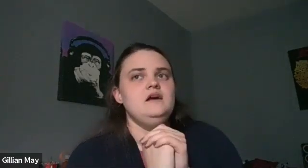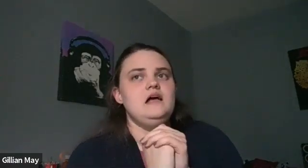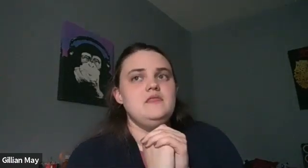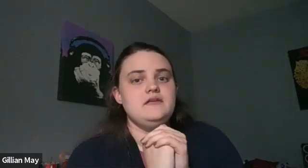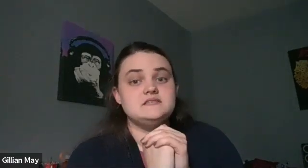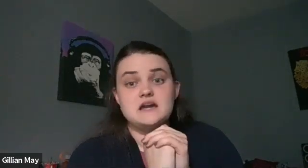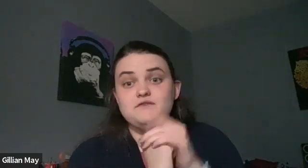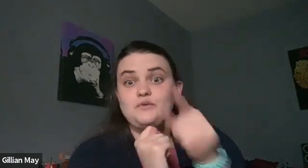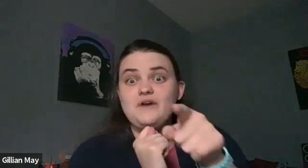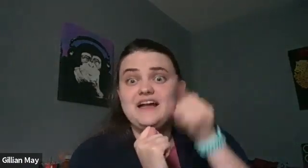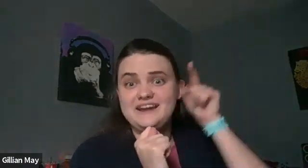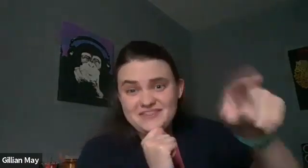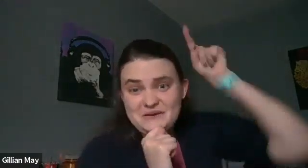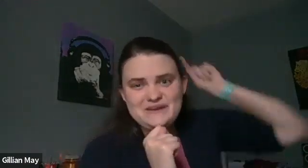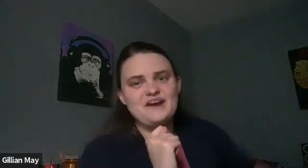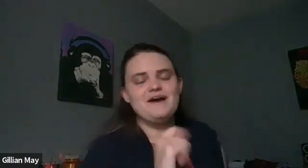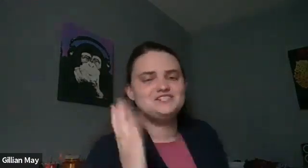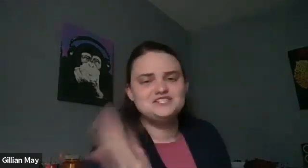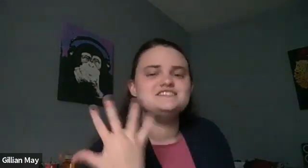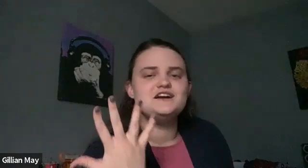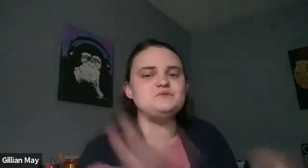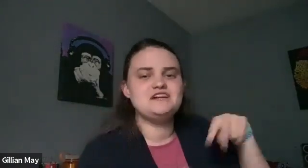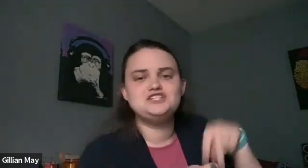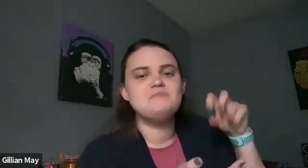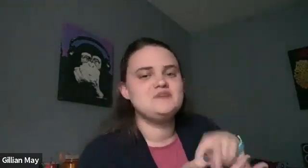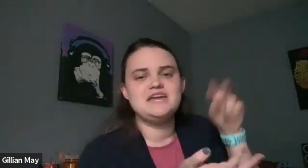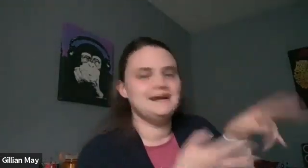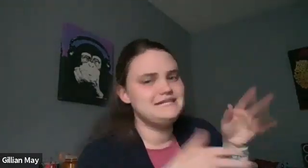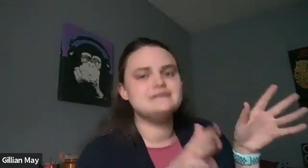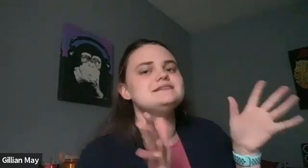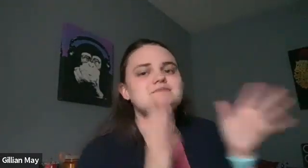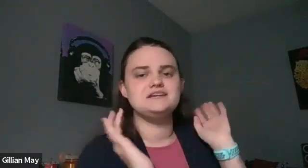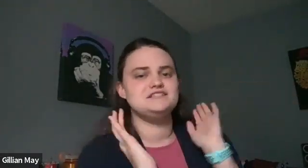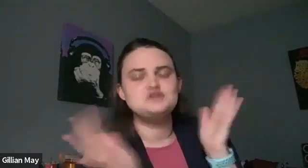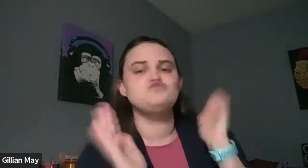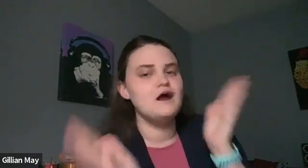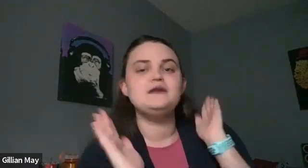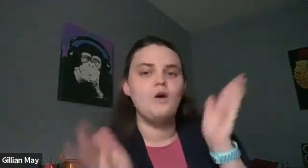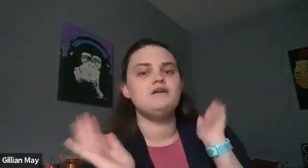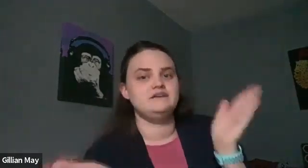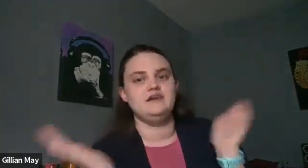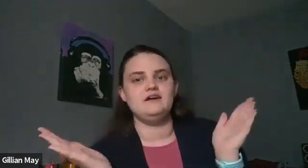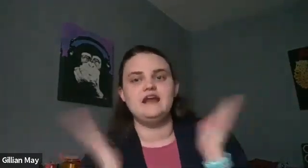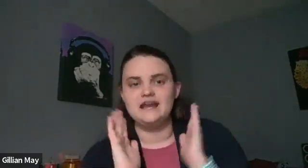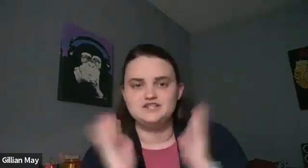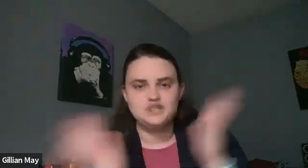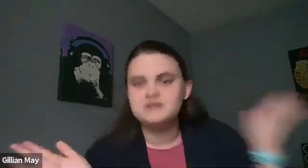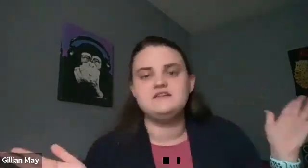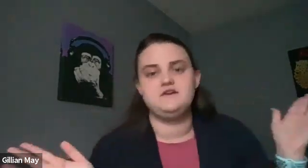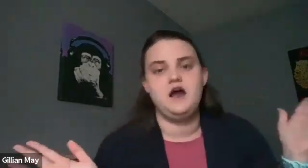And then the sign for run. There we go. I should have stuck with my jumping and my dancing because there's run and walk in there. And I completely forgot about